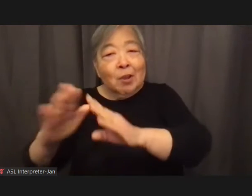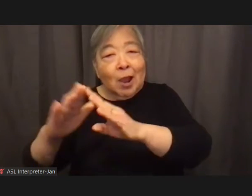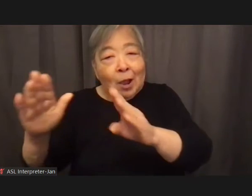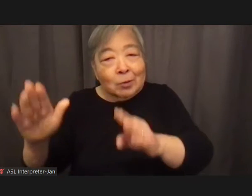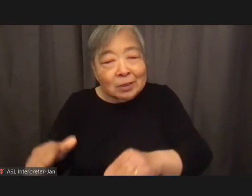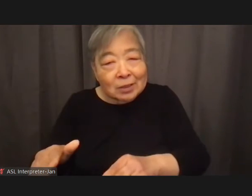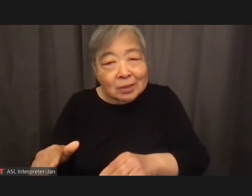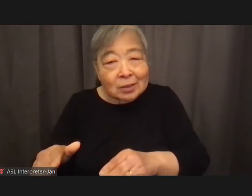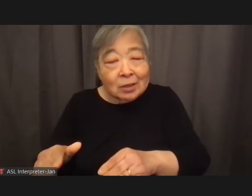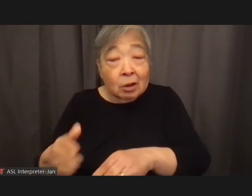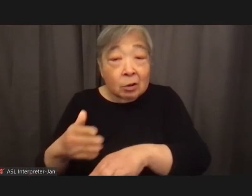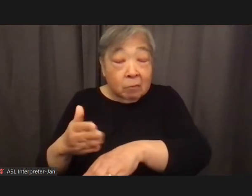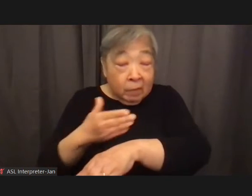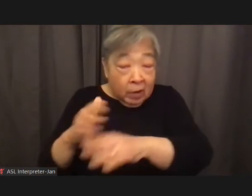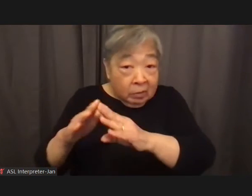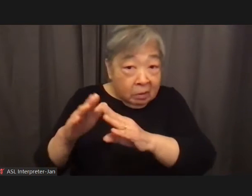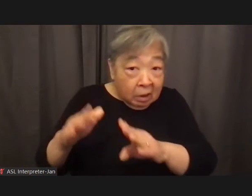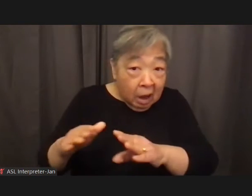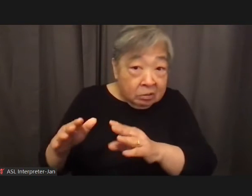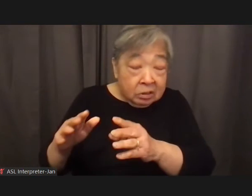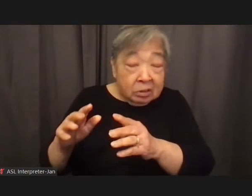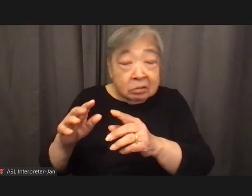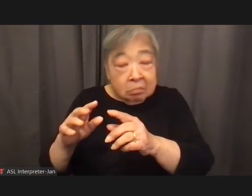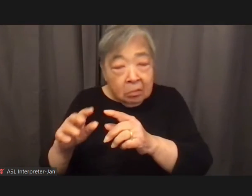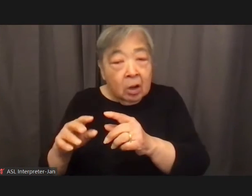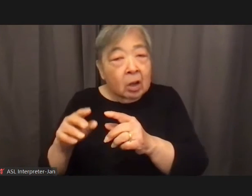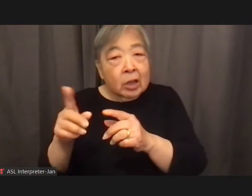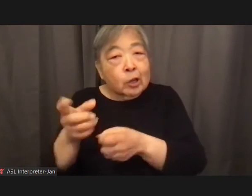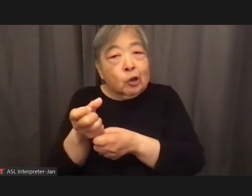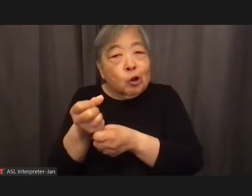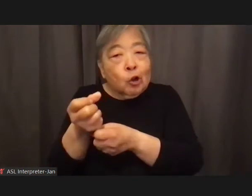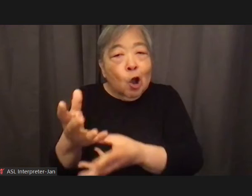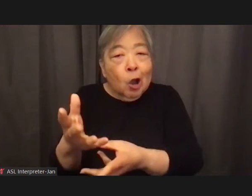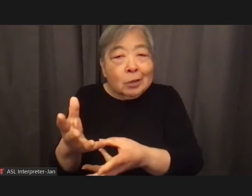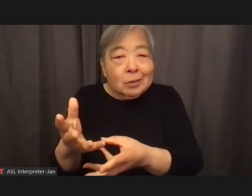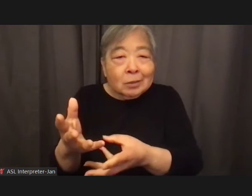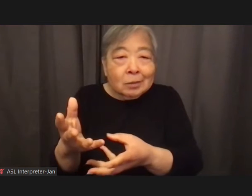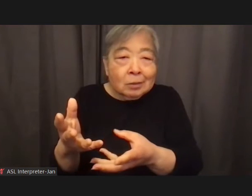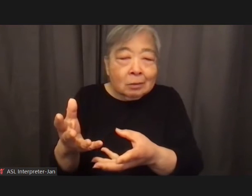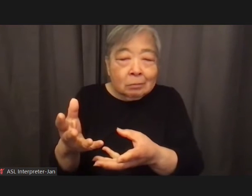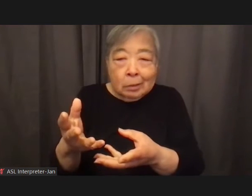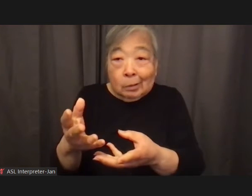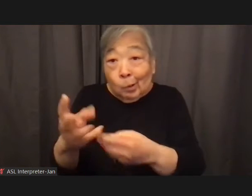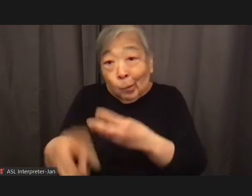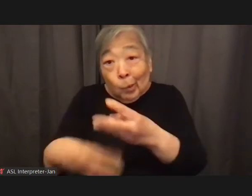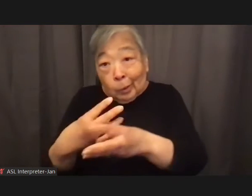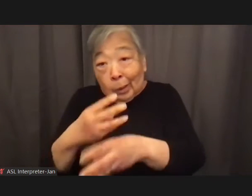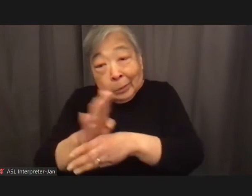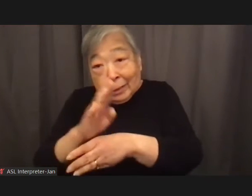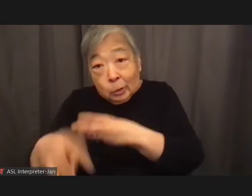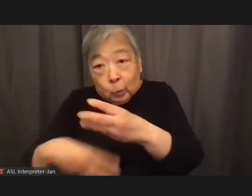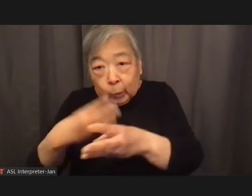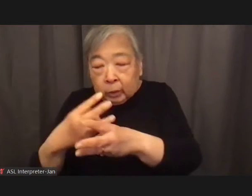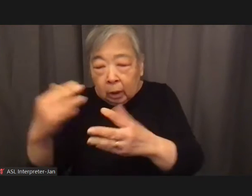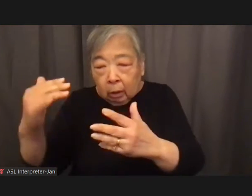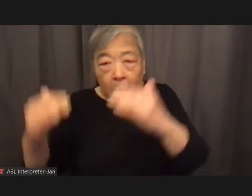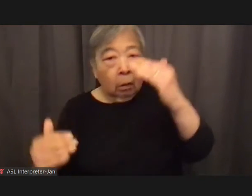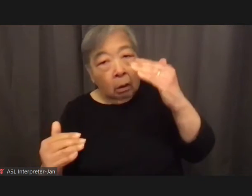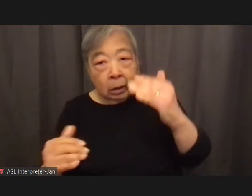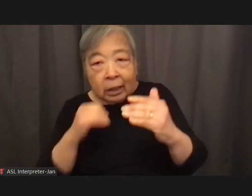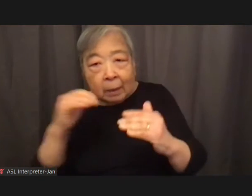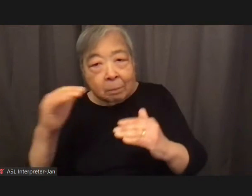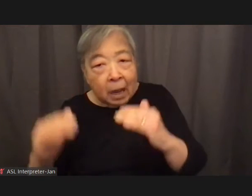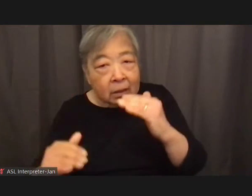created, as Lina says, this was the imbalance, the unintended